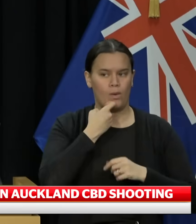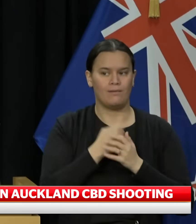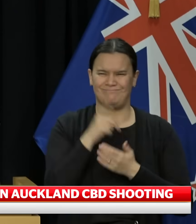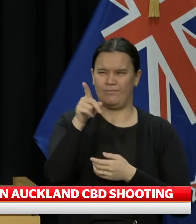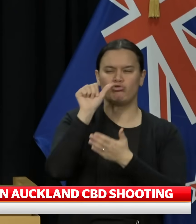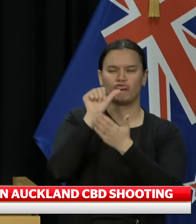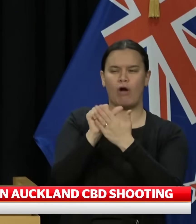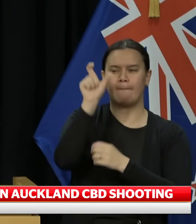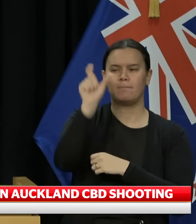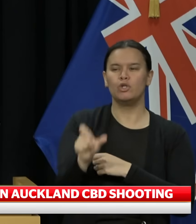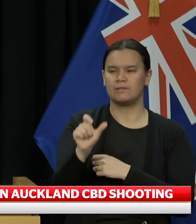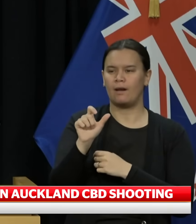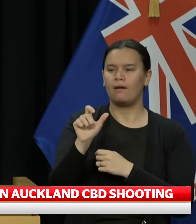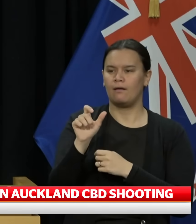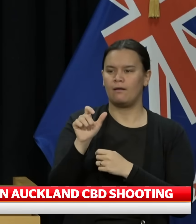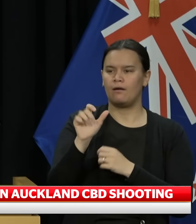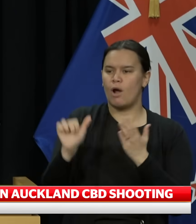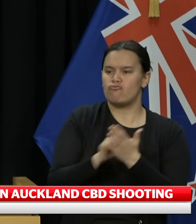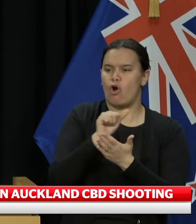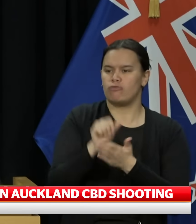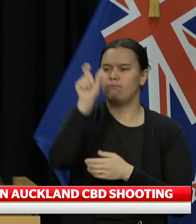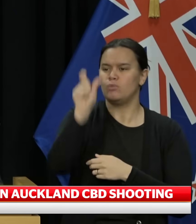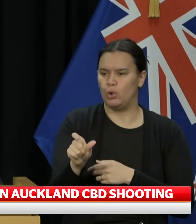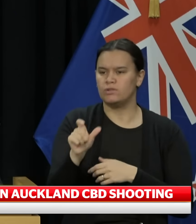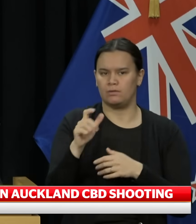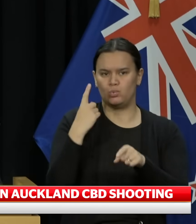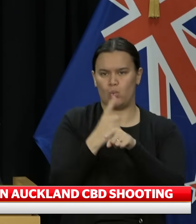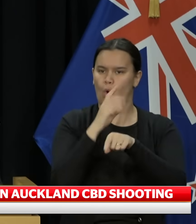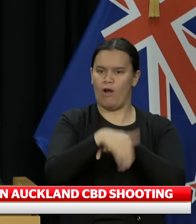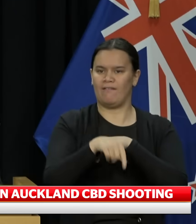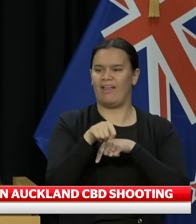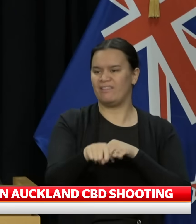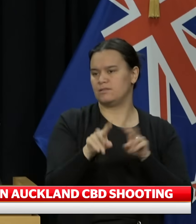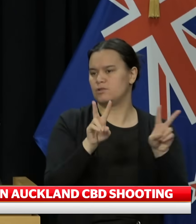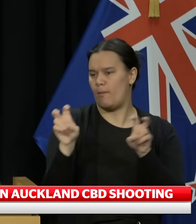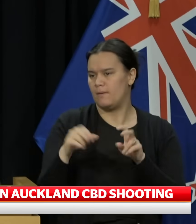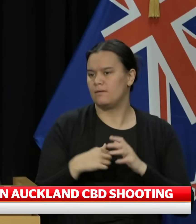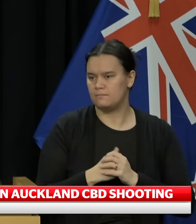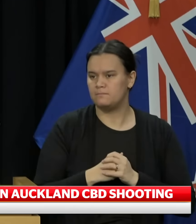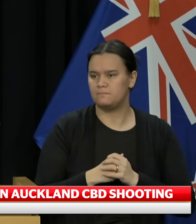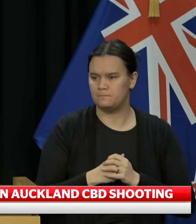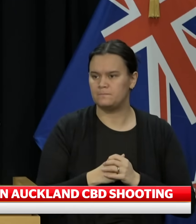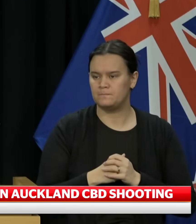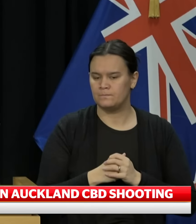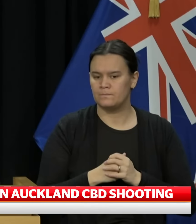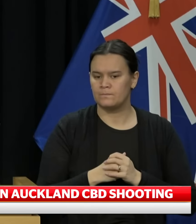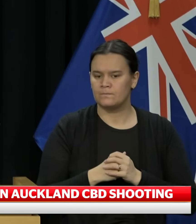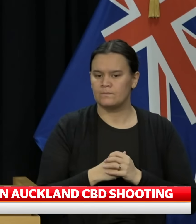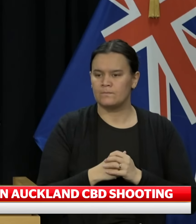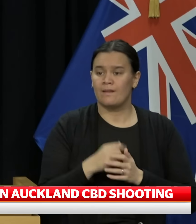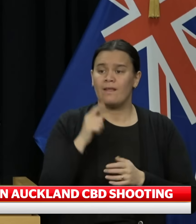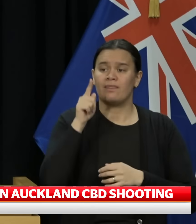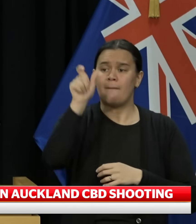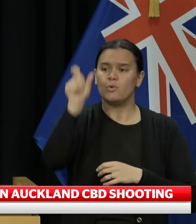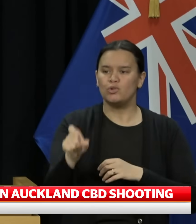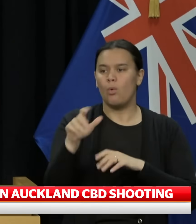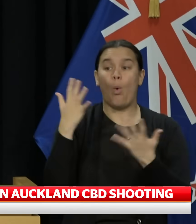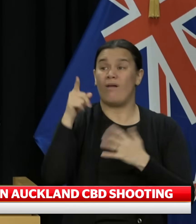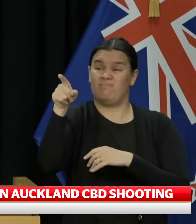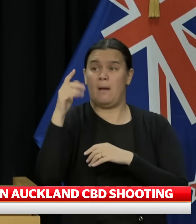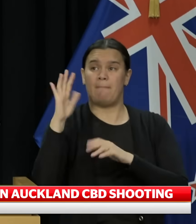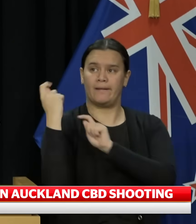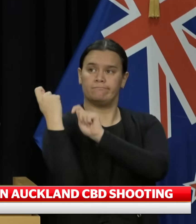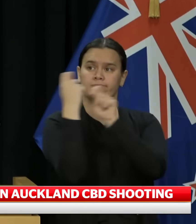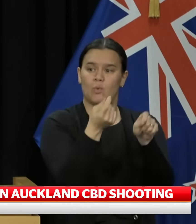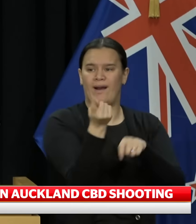to brief on behalf of the police, or anybody who he chooses to delegate to do that. So they will be in a position to share on more information about what